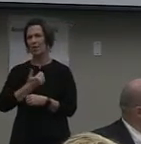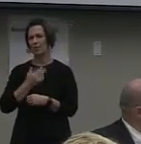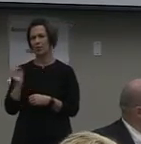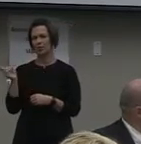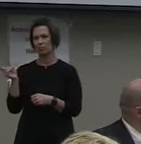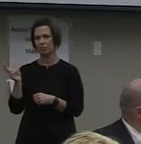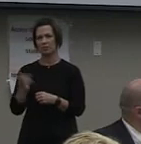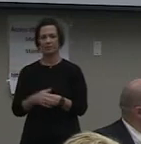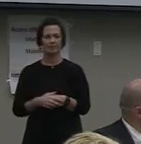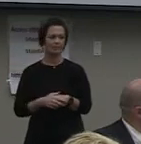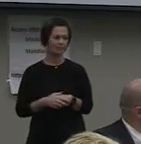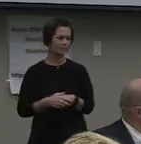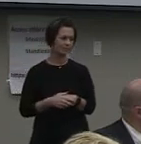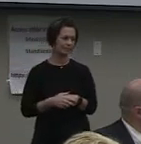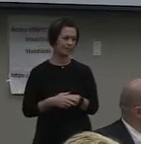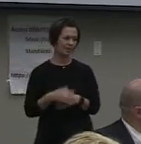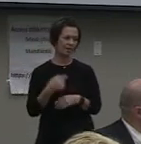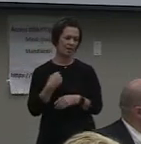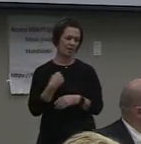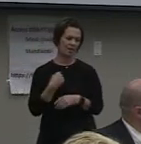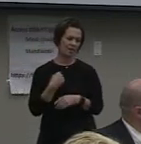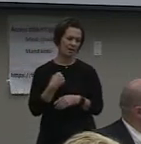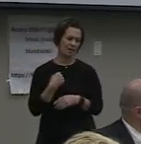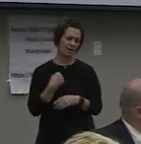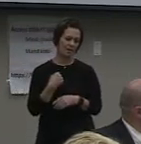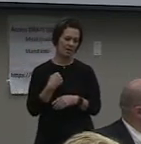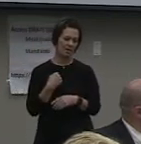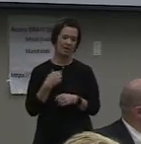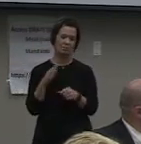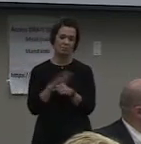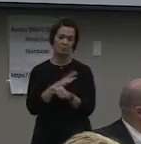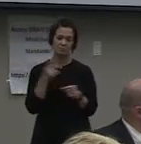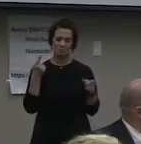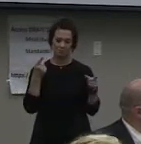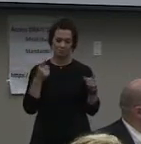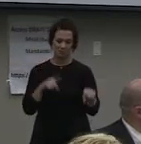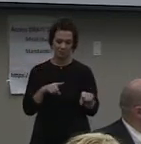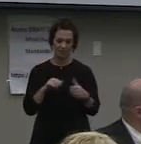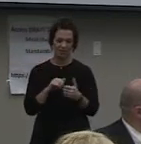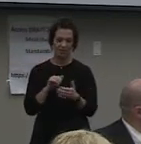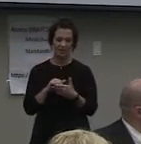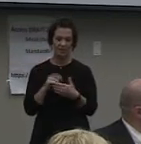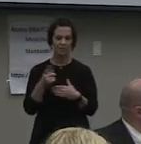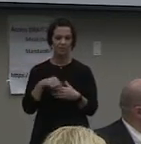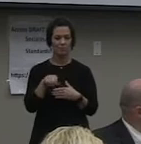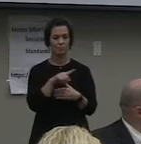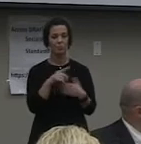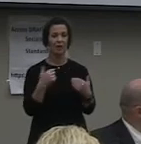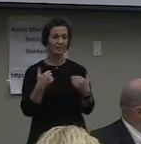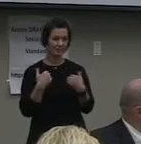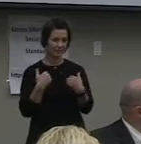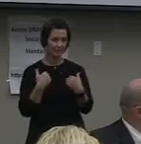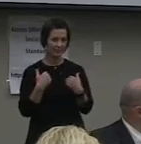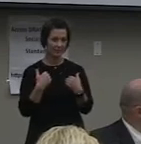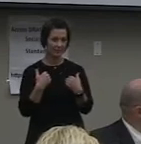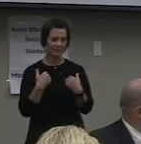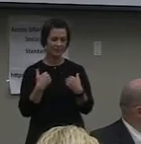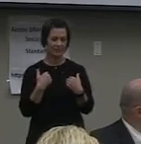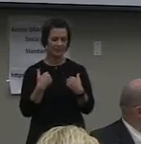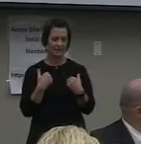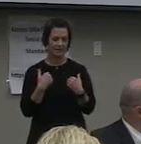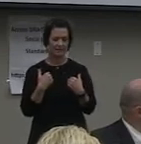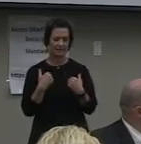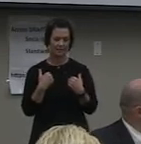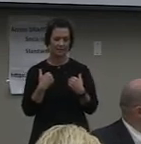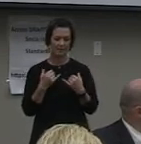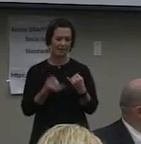I mean, I completely agree with most of the standards that you guys have, and I do agree with the last